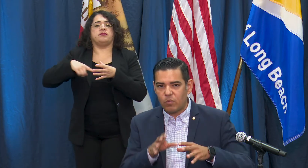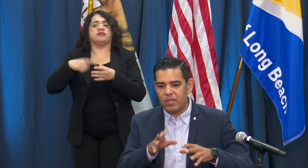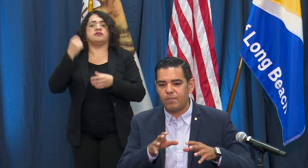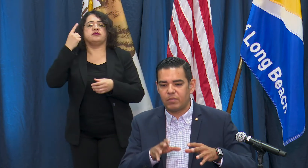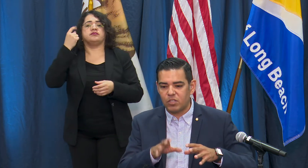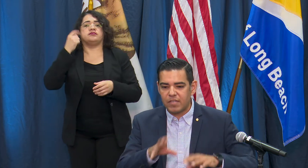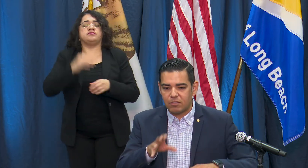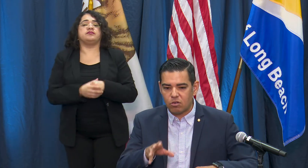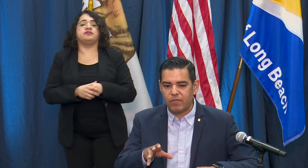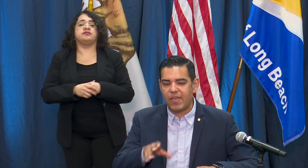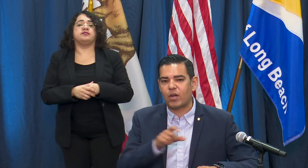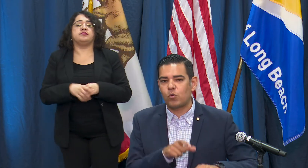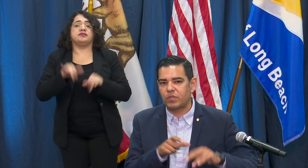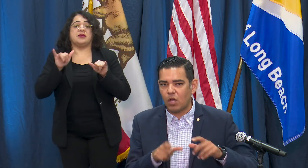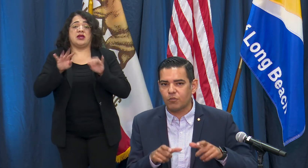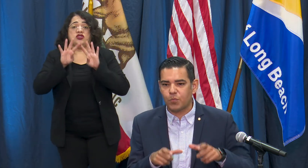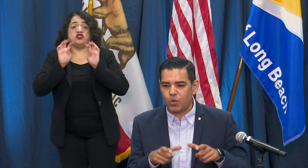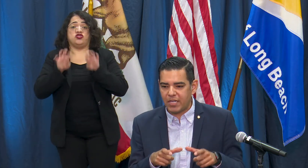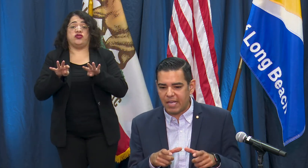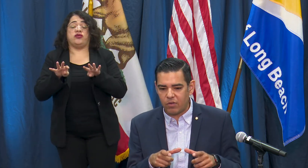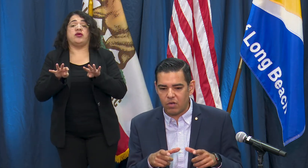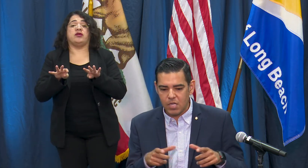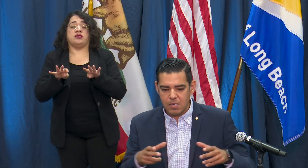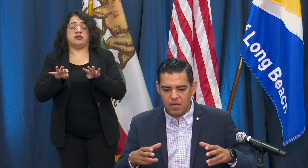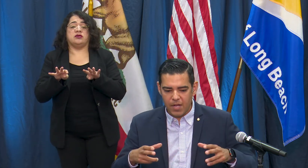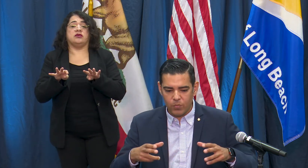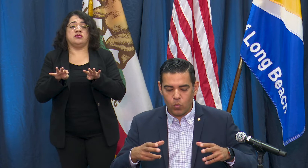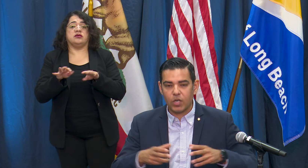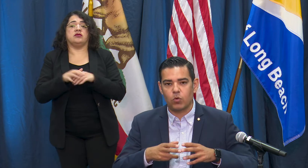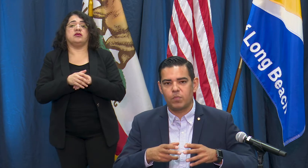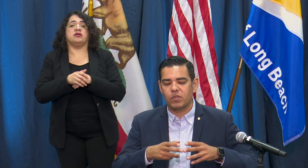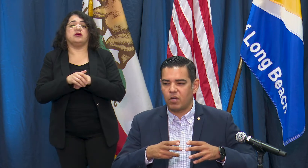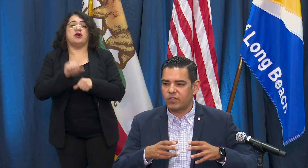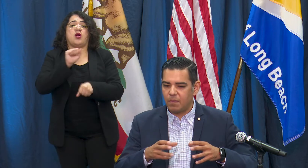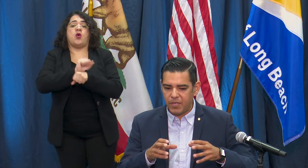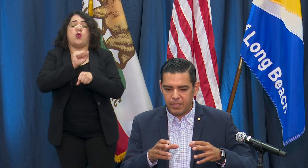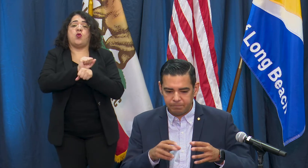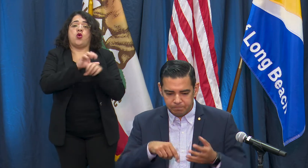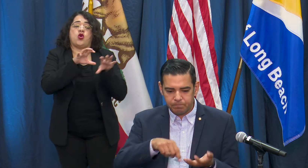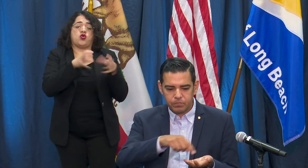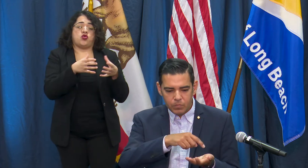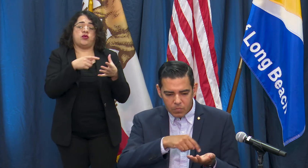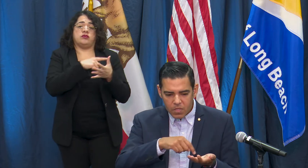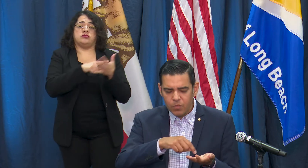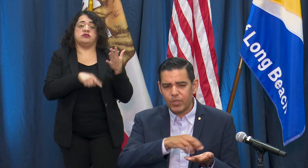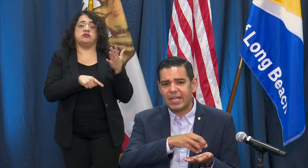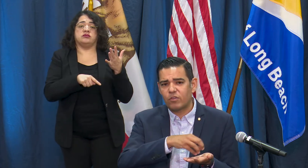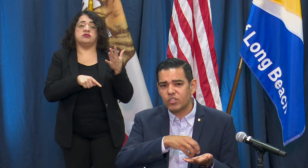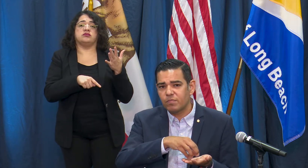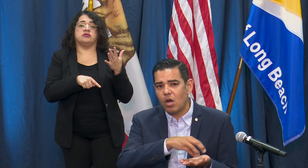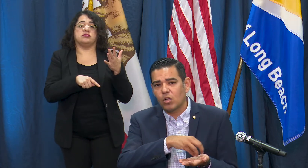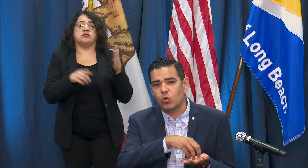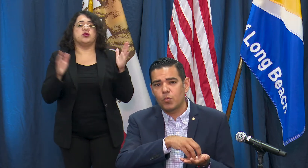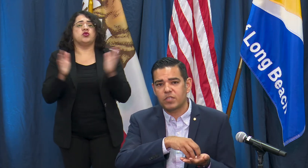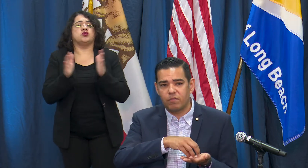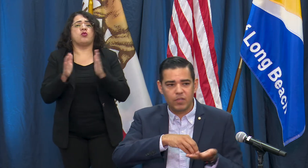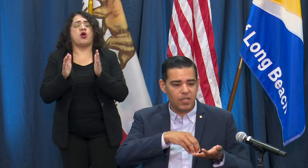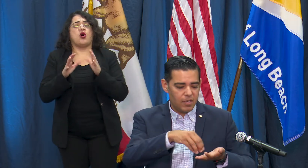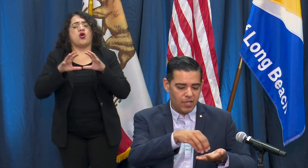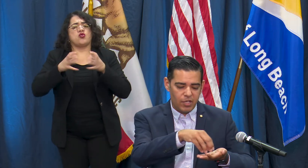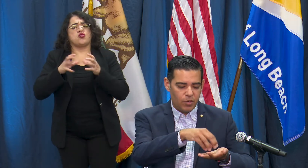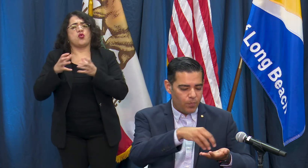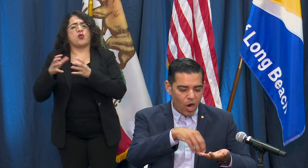addition, by the way, this is that survey, that group is also putting together work groups. So they're putting together small groups